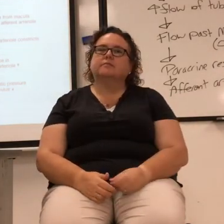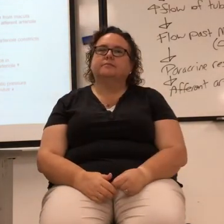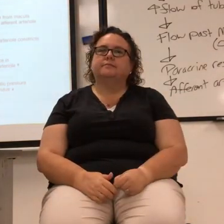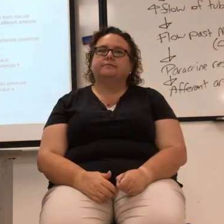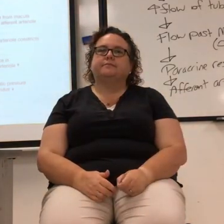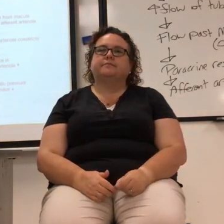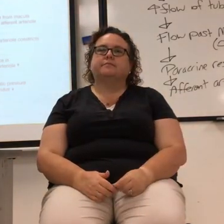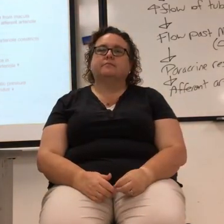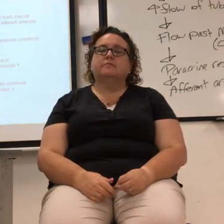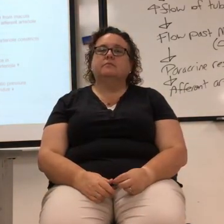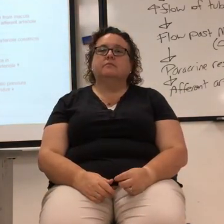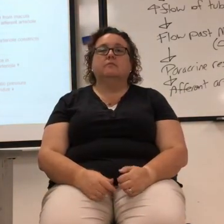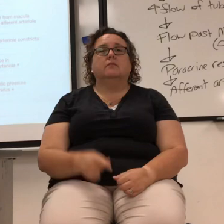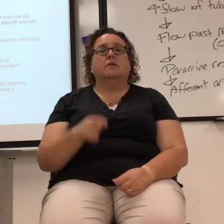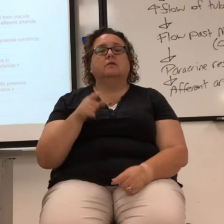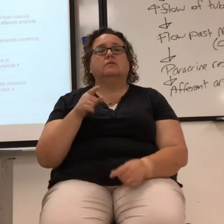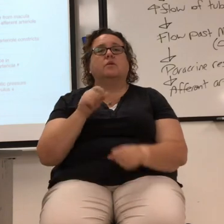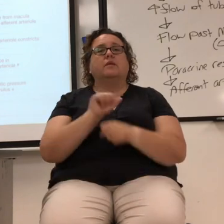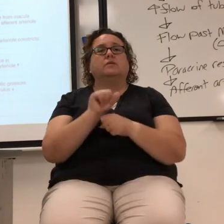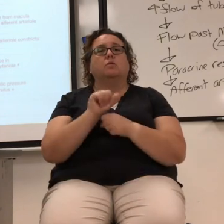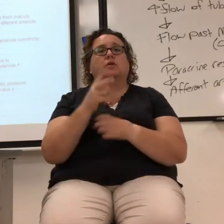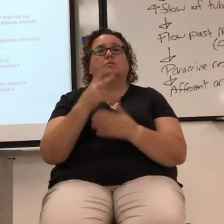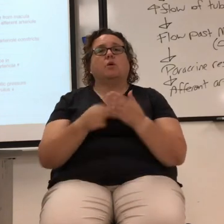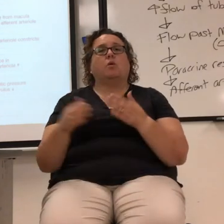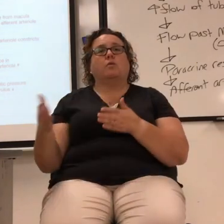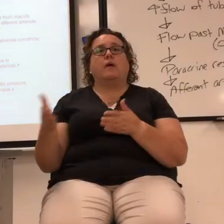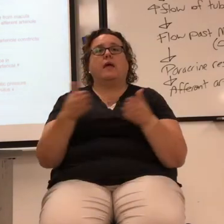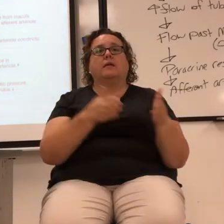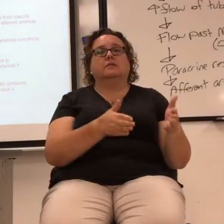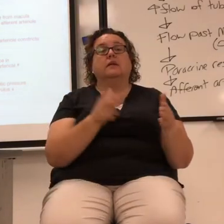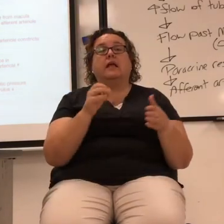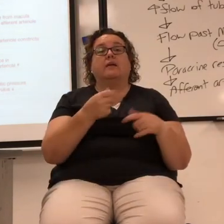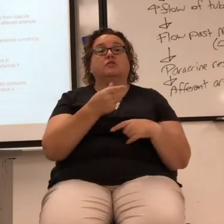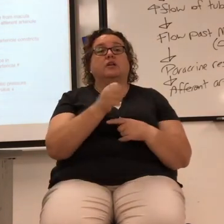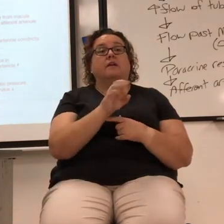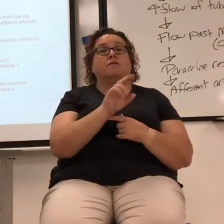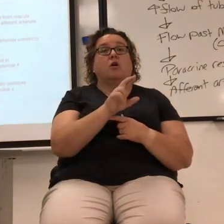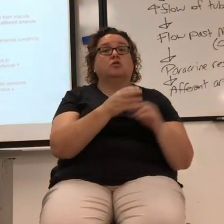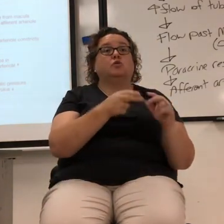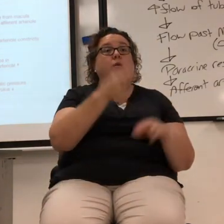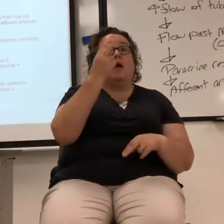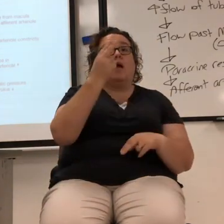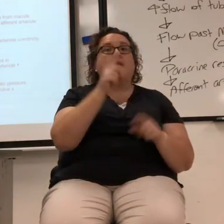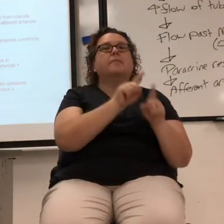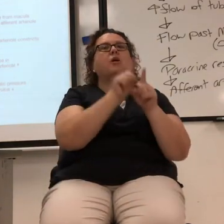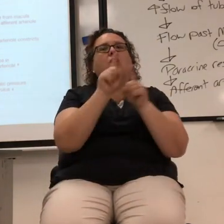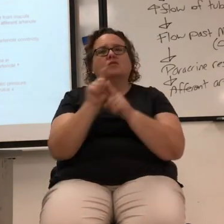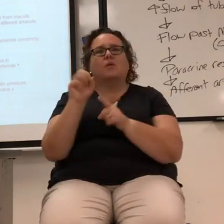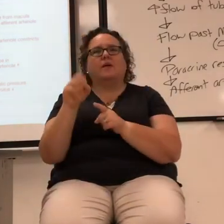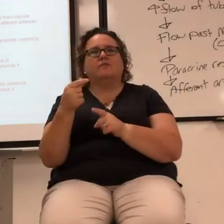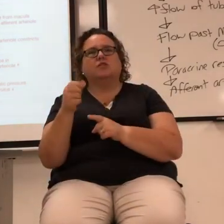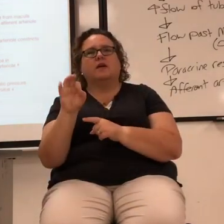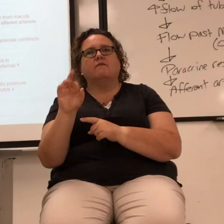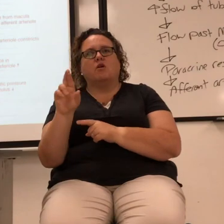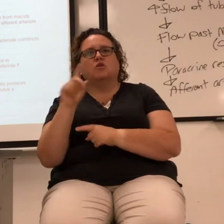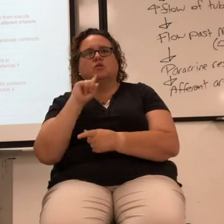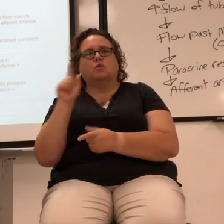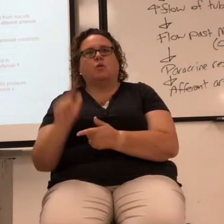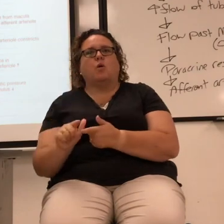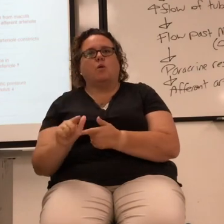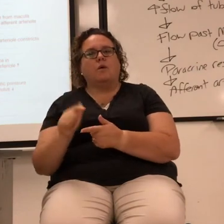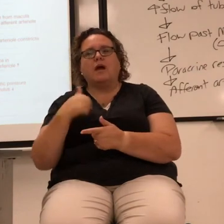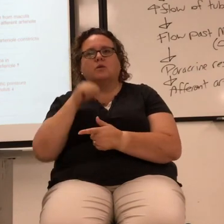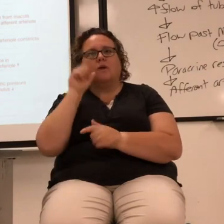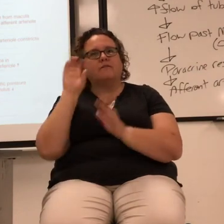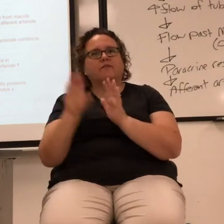So this works both ways. It works if GFR is too high. It also works if GFR is too low. Now, I don't have a figure